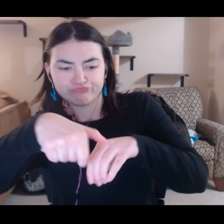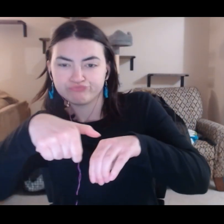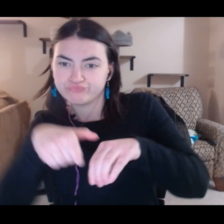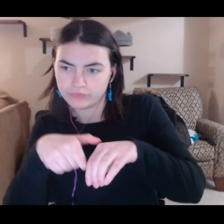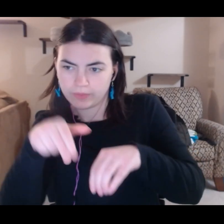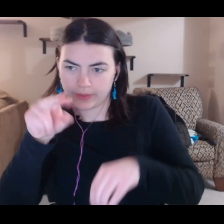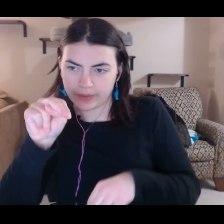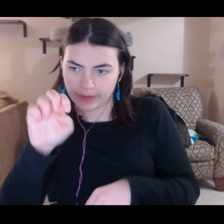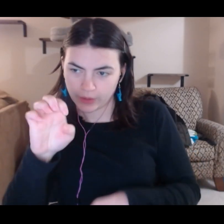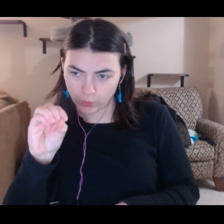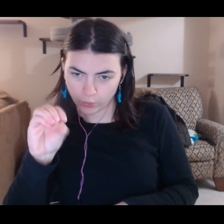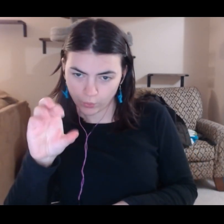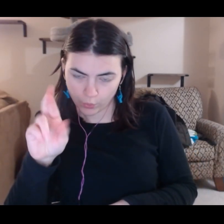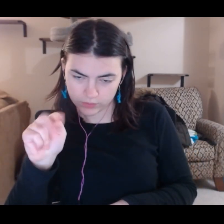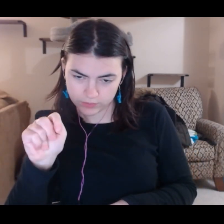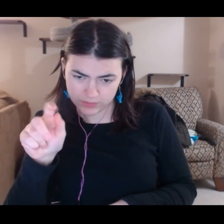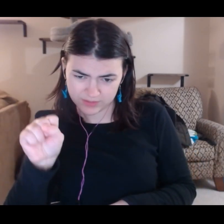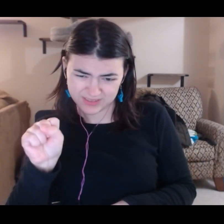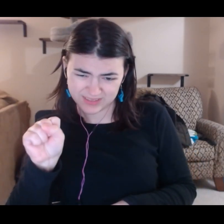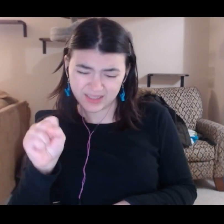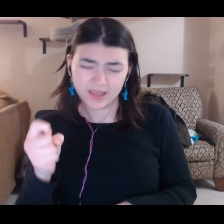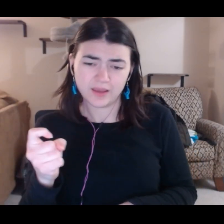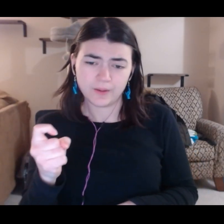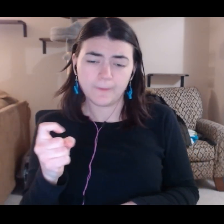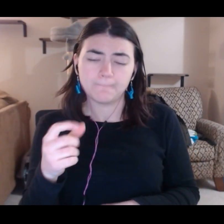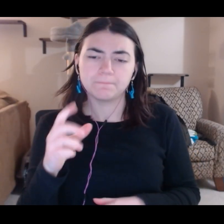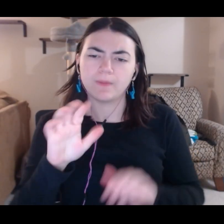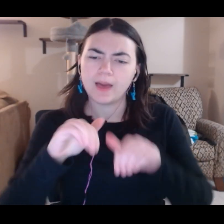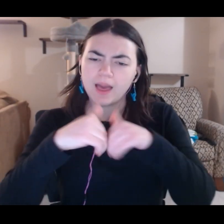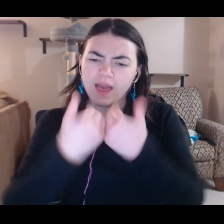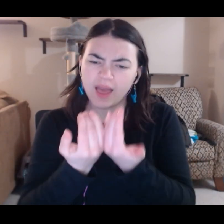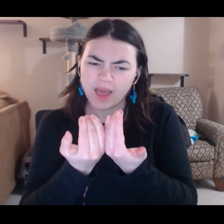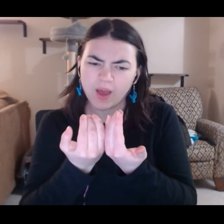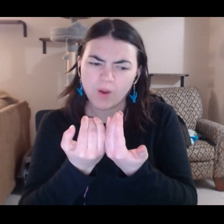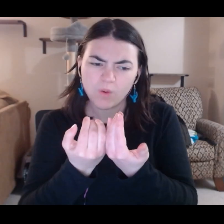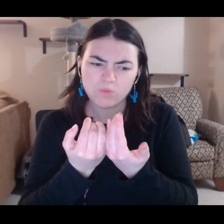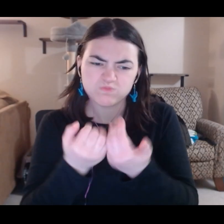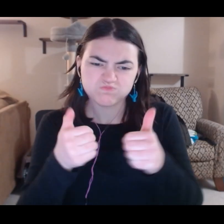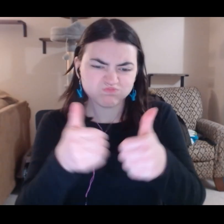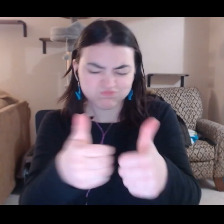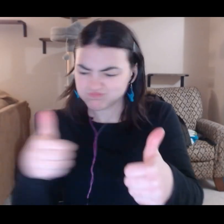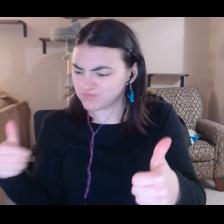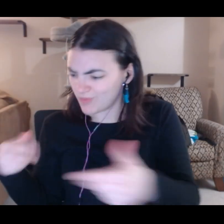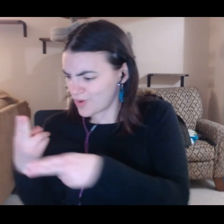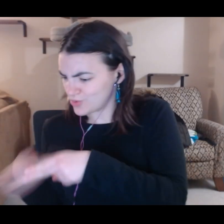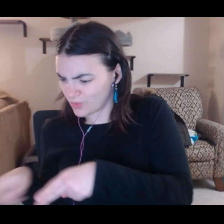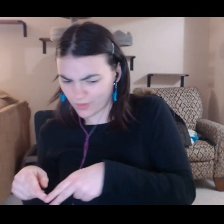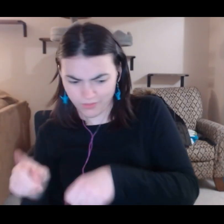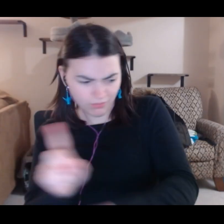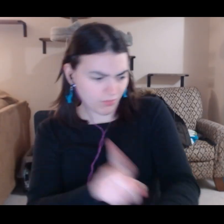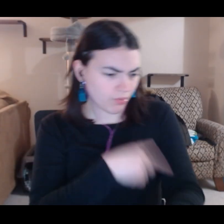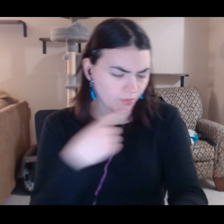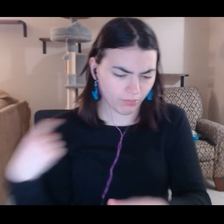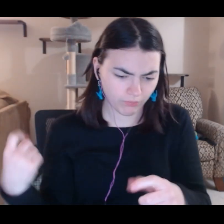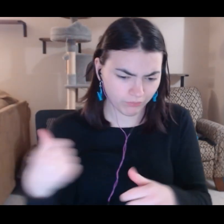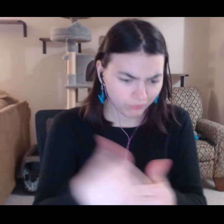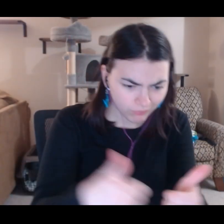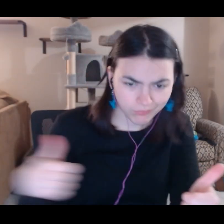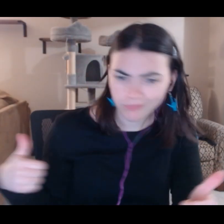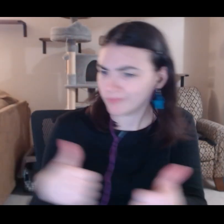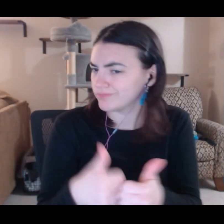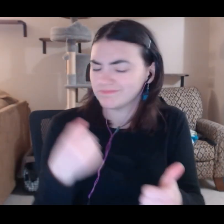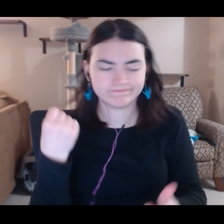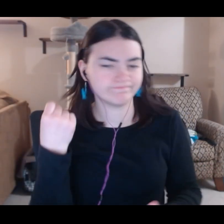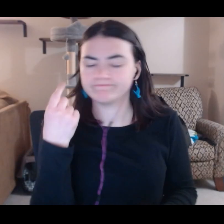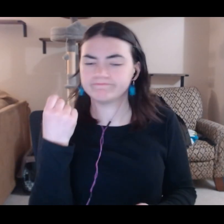is transferred from short-term to long-term storage is still not completely understood, but it's thought to happen in between